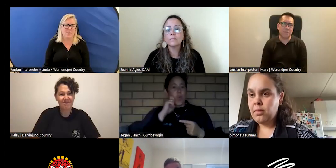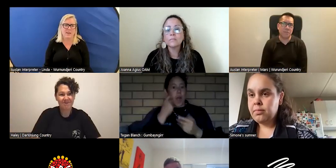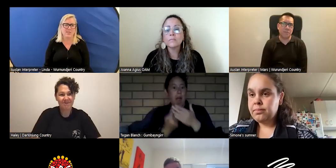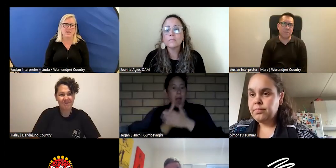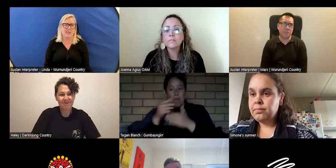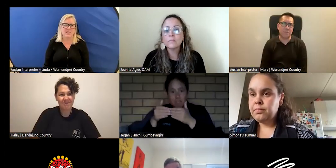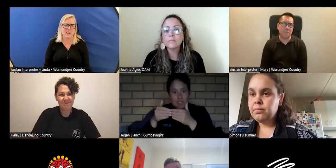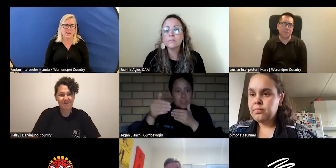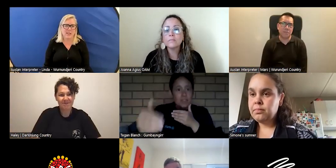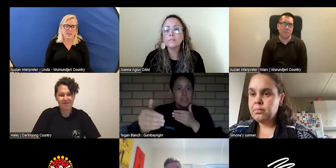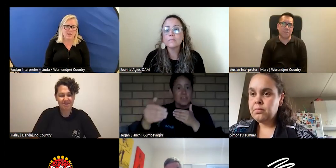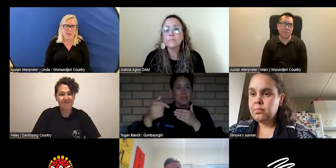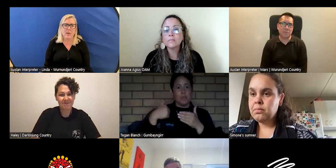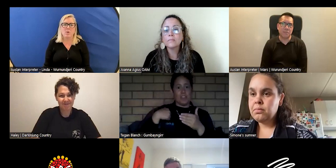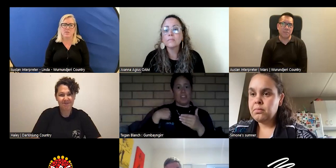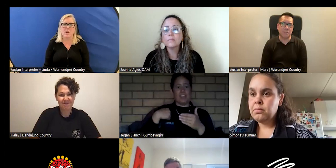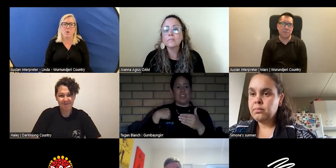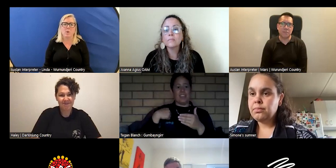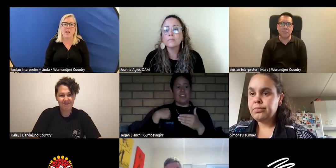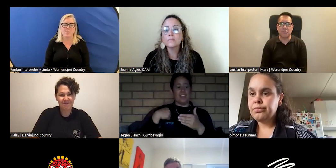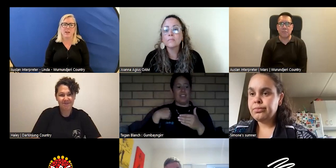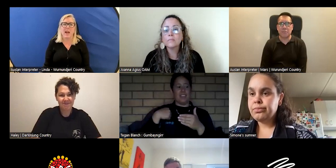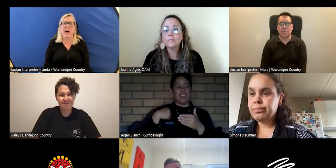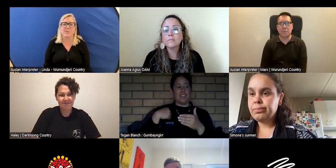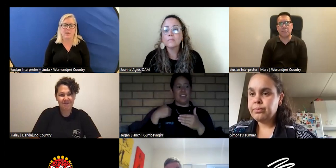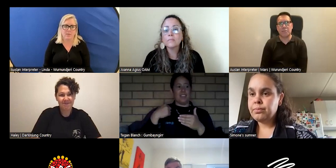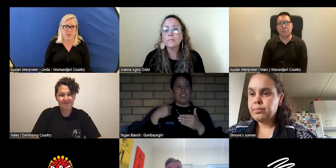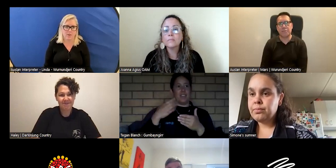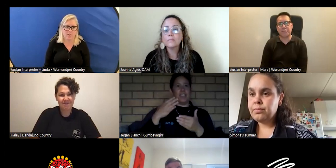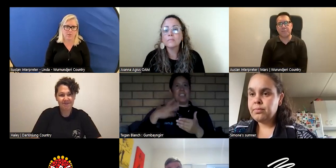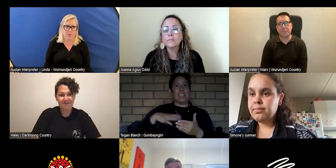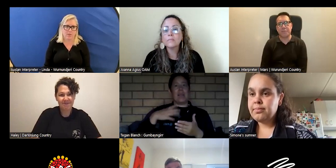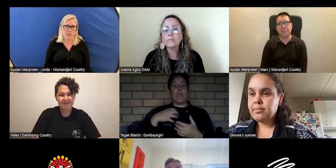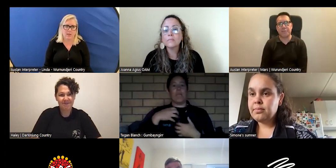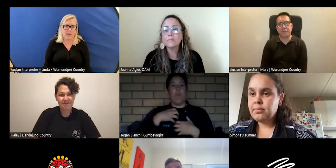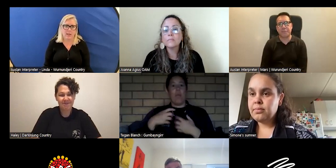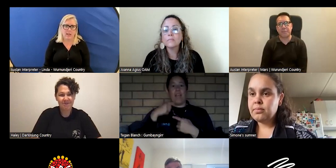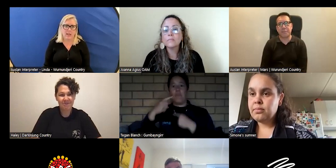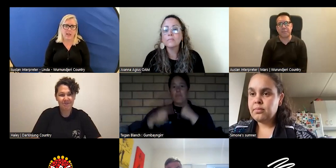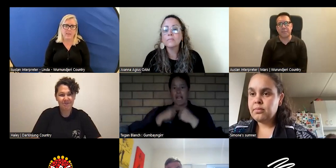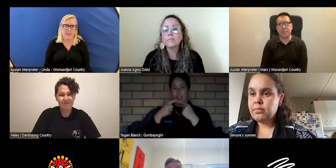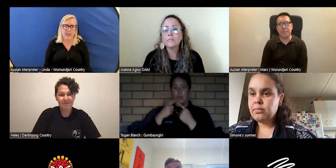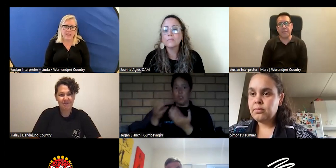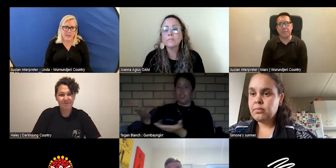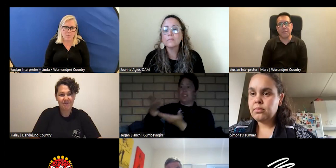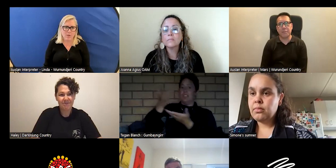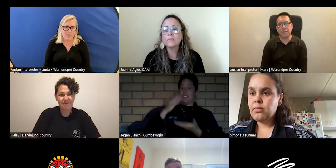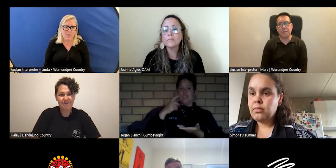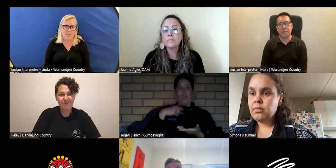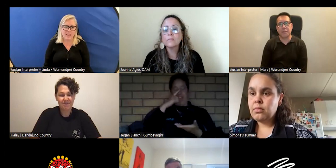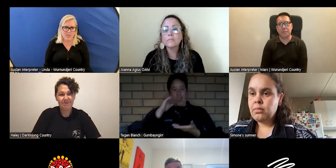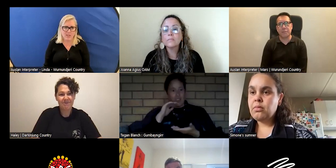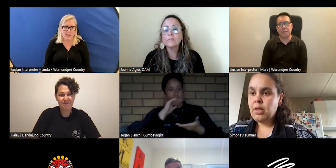the information. They want to know what will happen after the vote. And they need